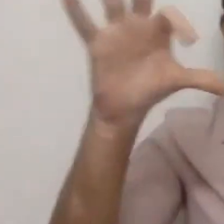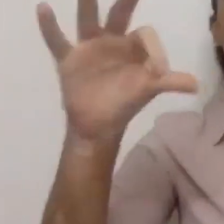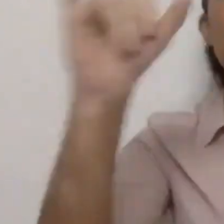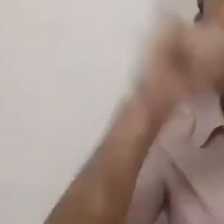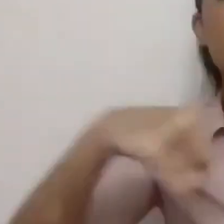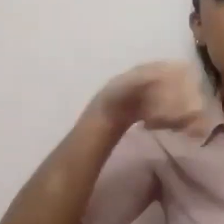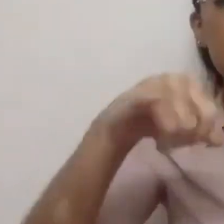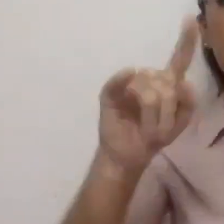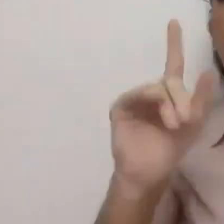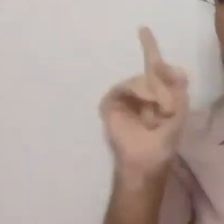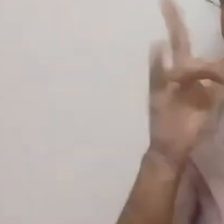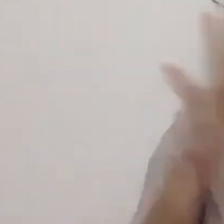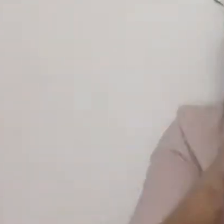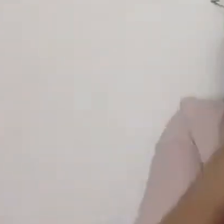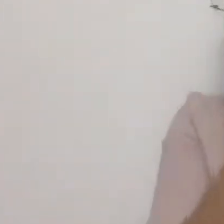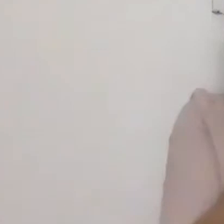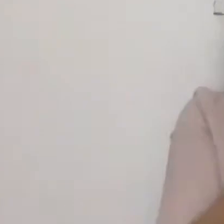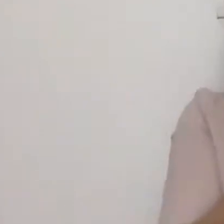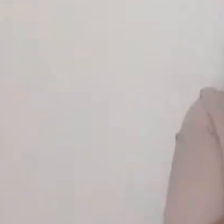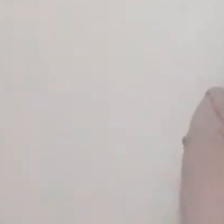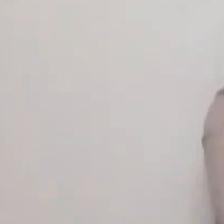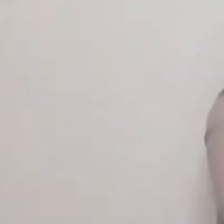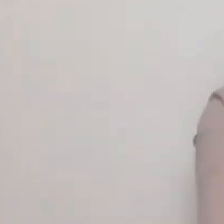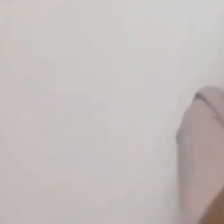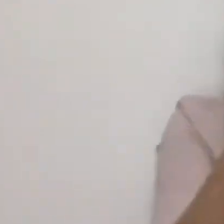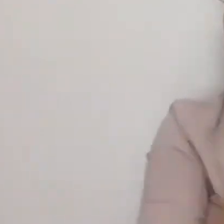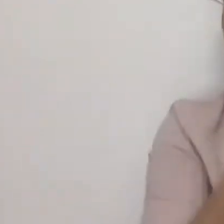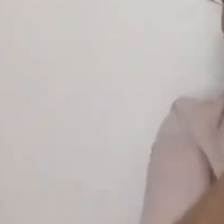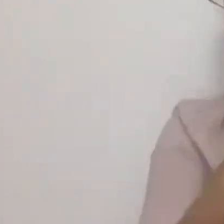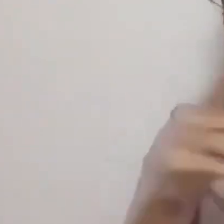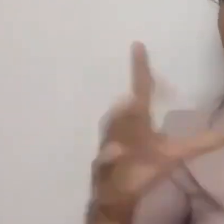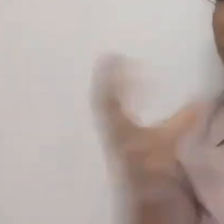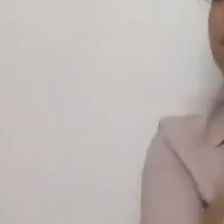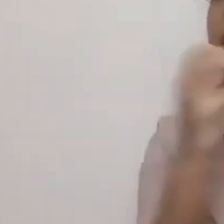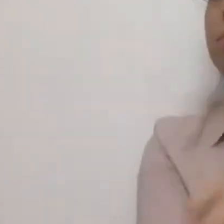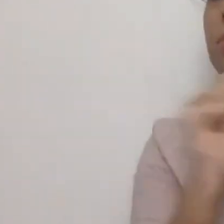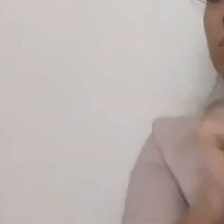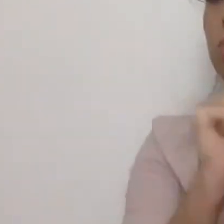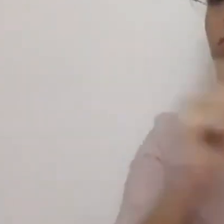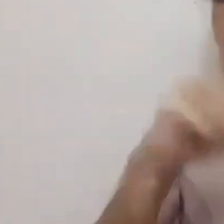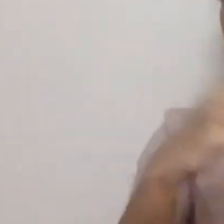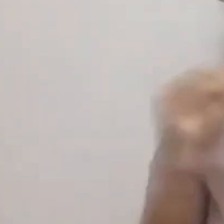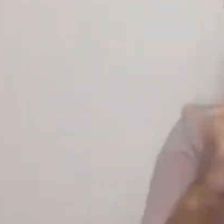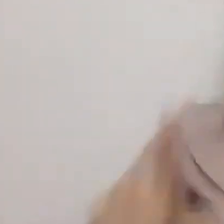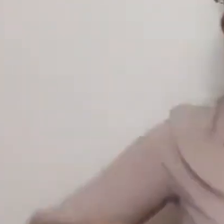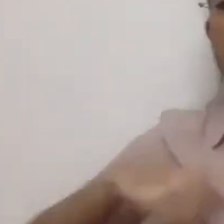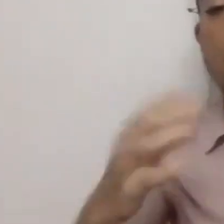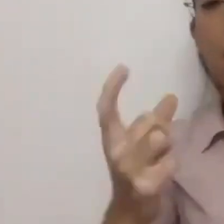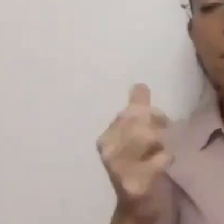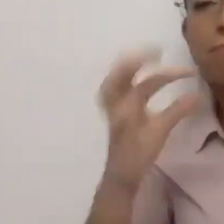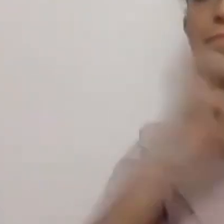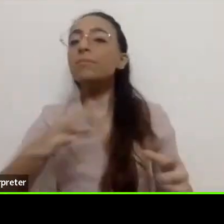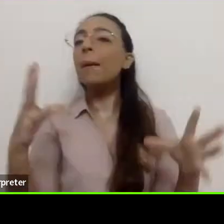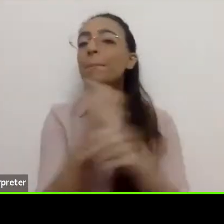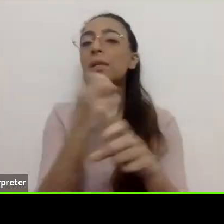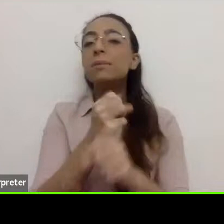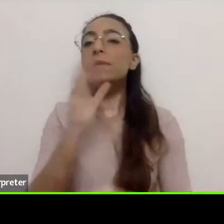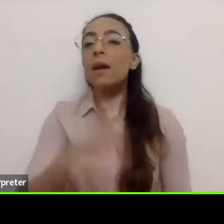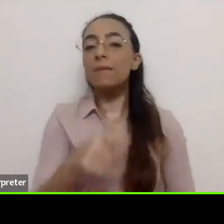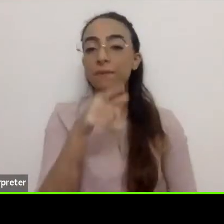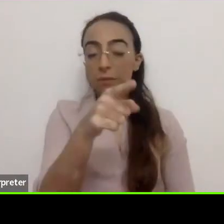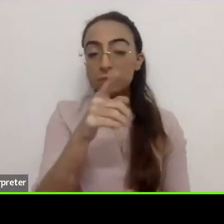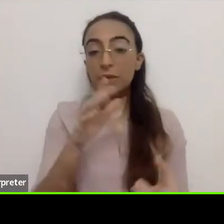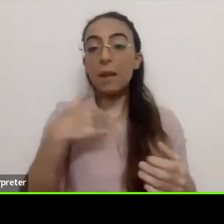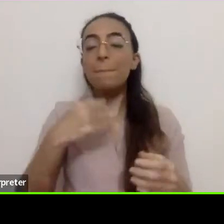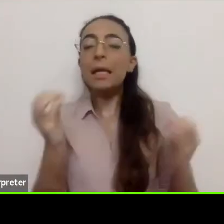is always a dearth of livelihood opportunities. Thus, they adopted the motto, early childhood